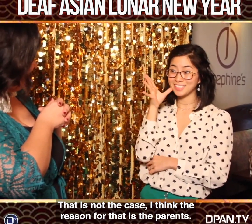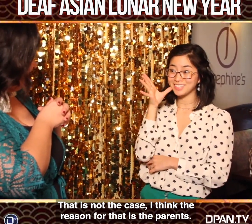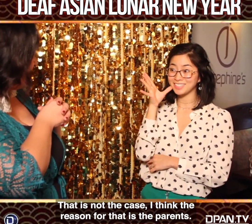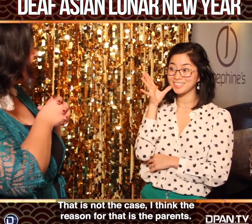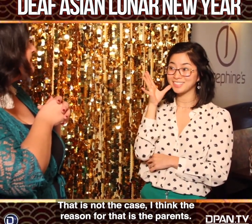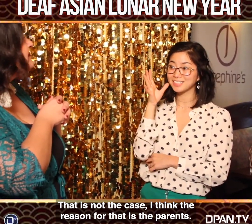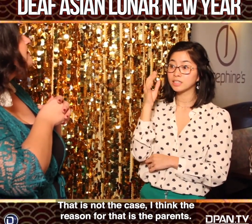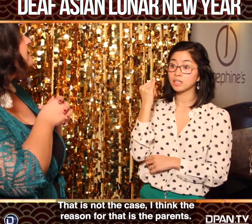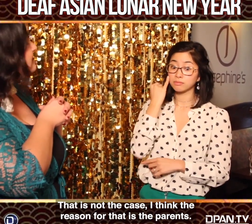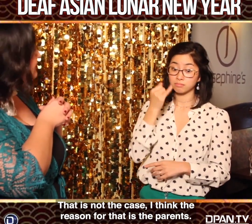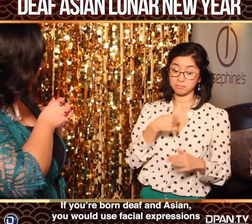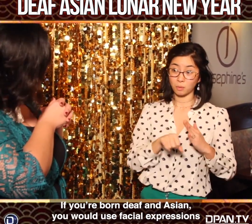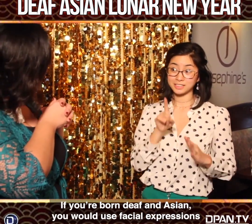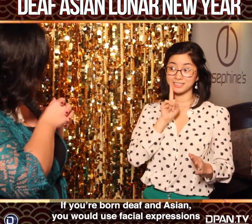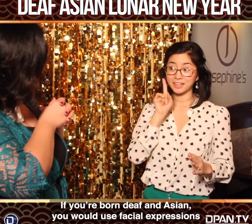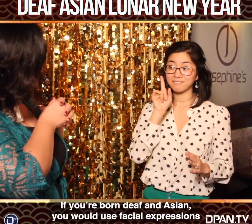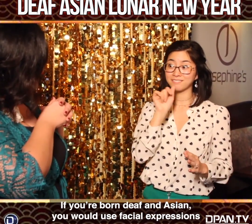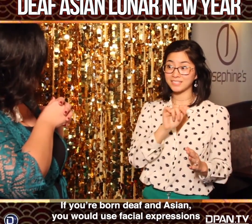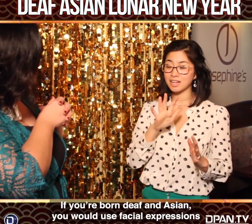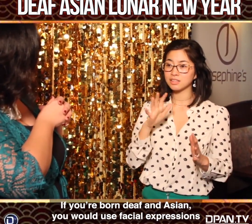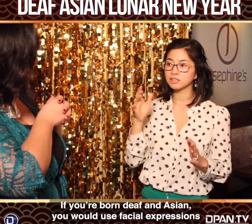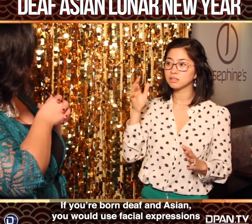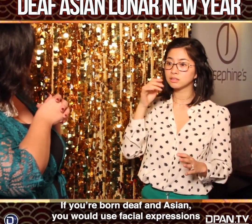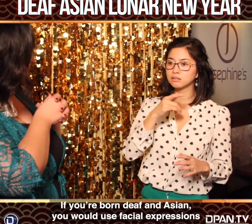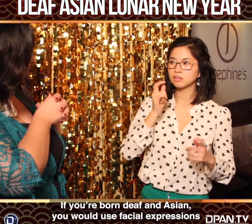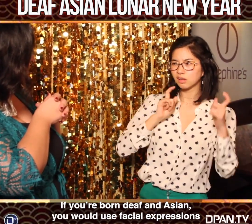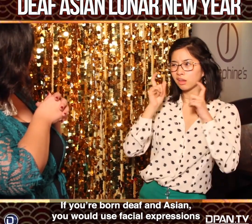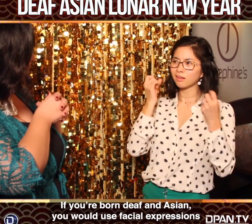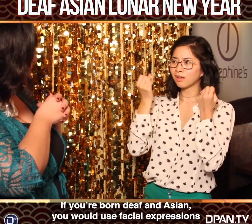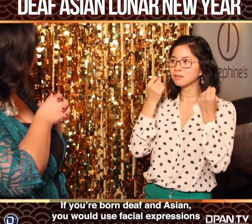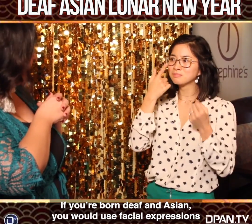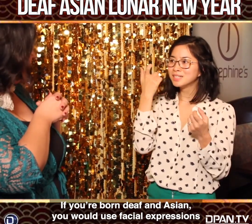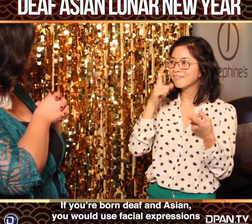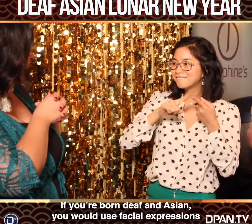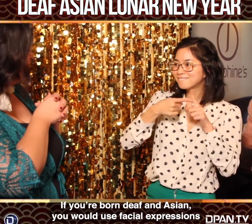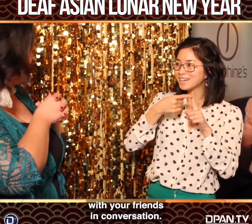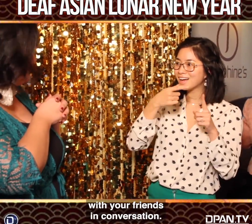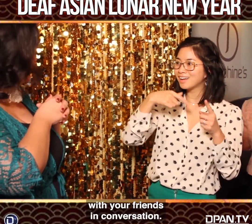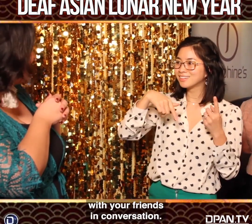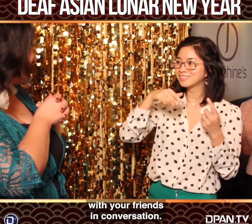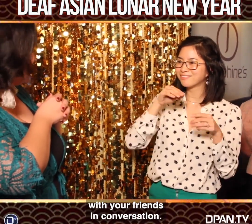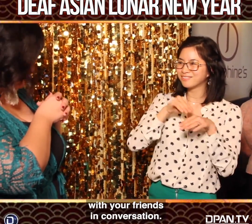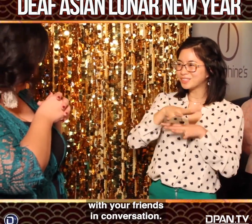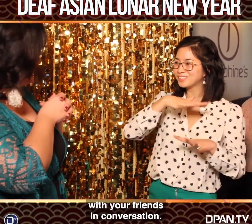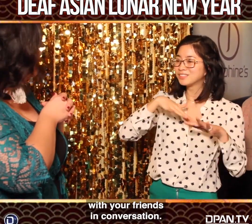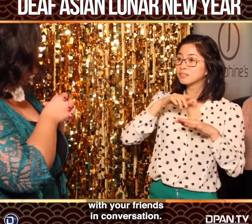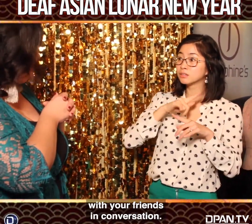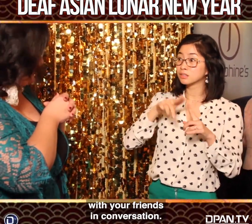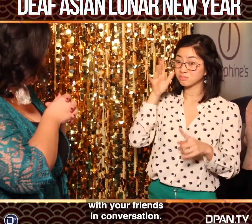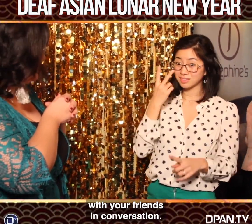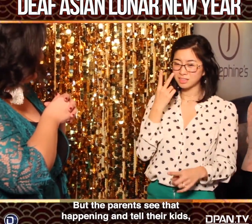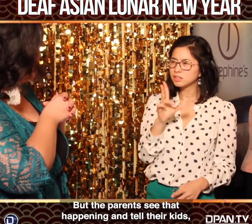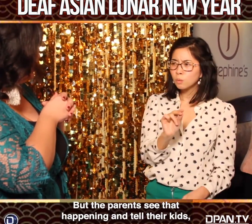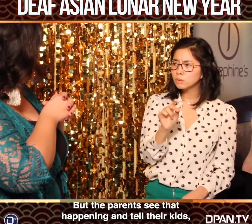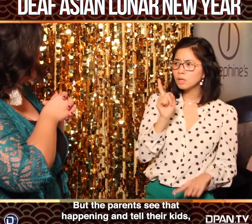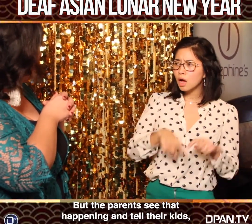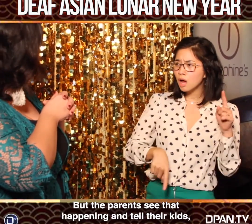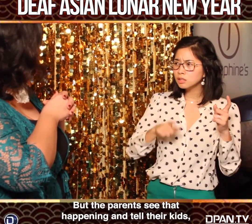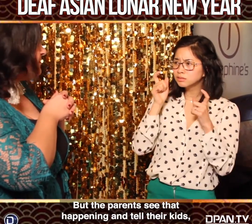the parents. If you're born deaf and Asian, you would use facial expressions with your friends in conversation. But the parents see that happening and